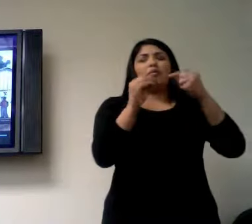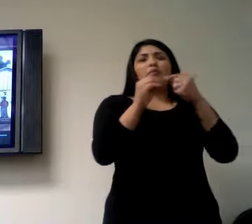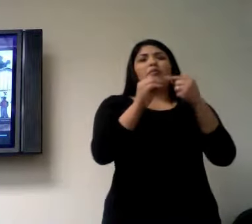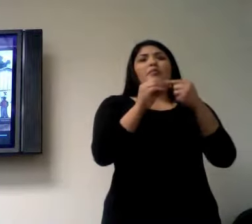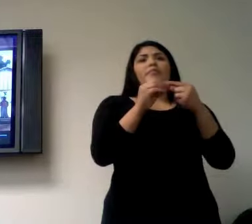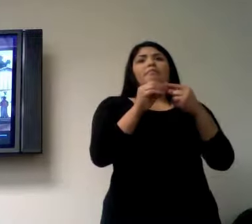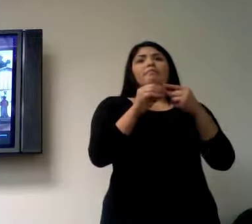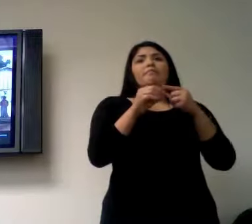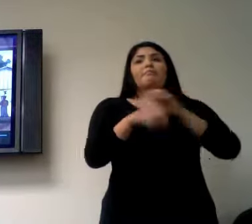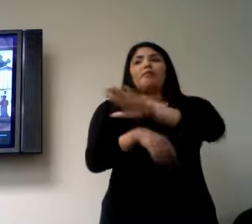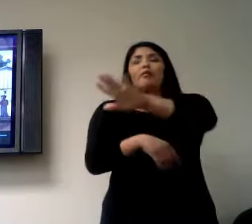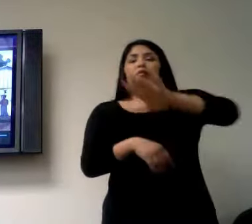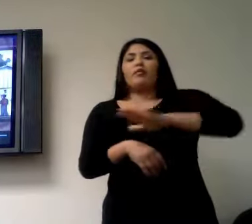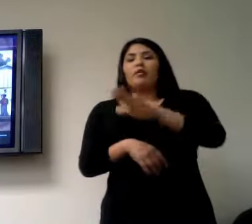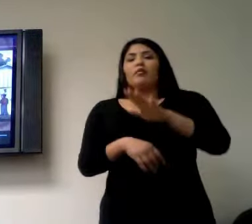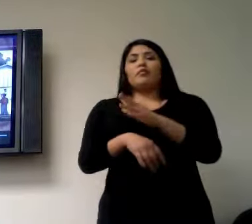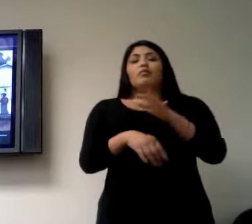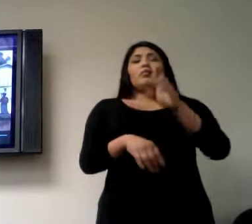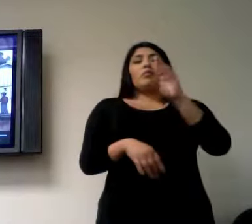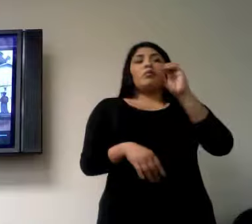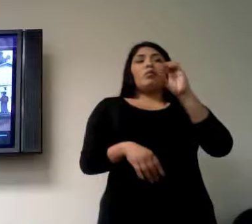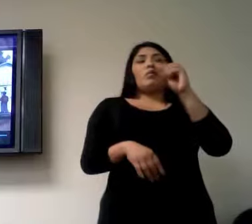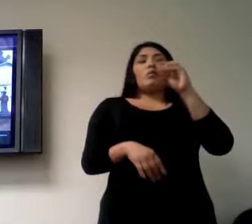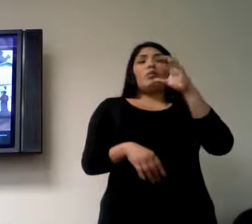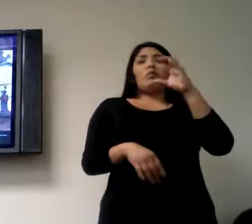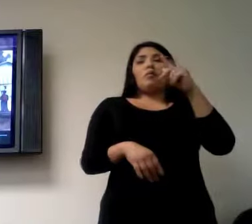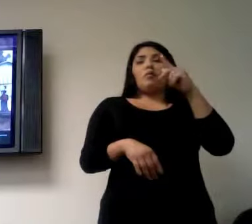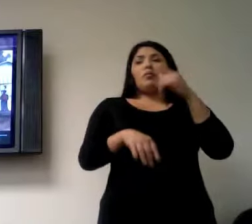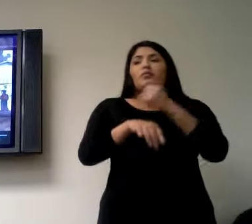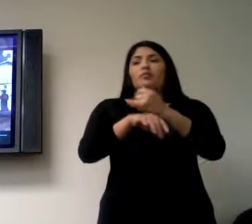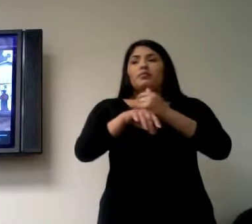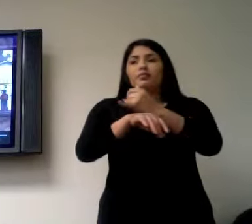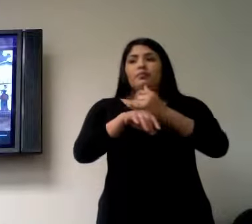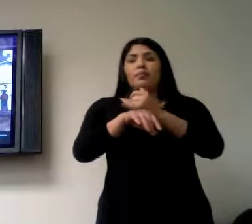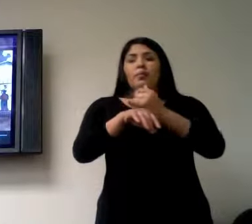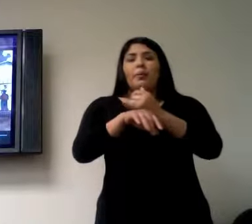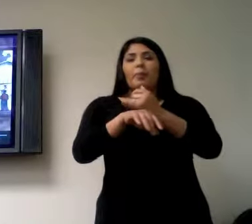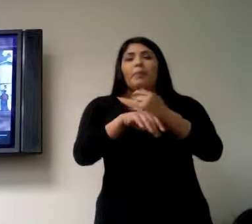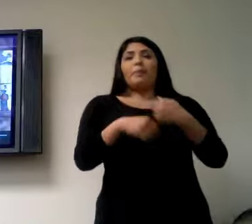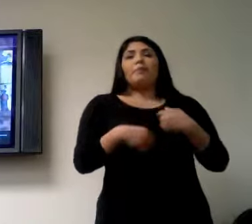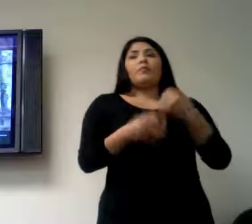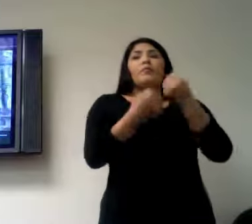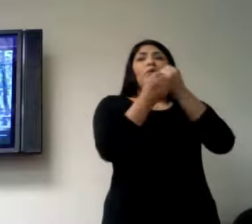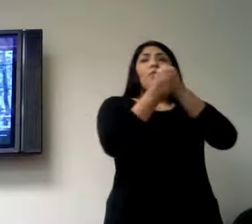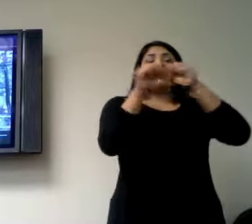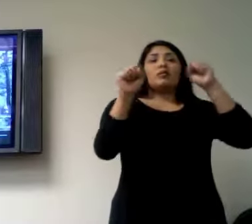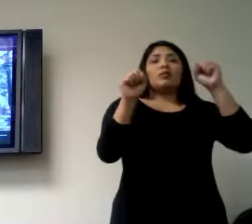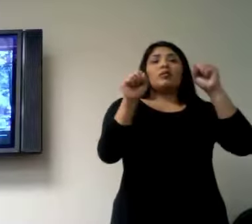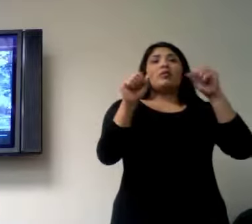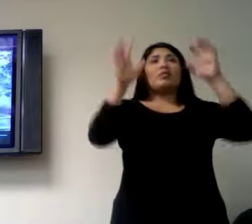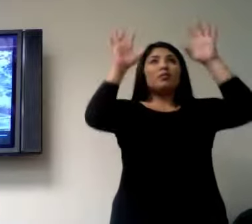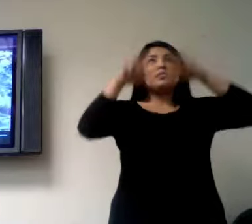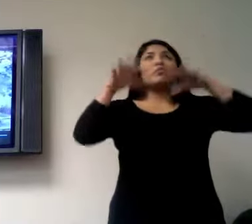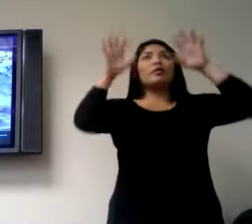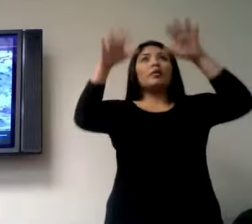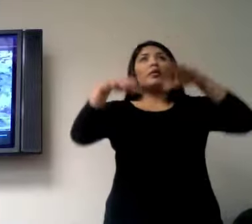had good tar paper roofs, and we were protected from the rain, sleet, and snow, if not from the biting